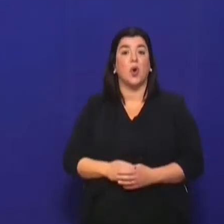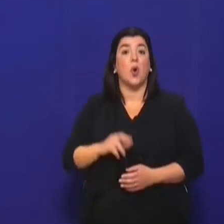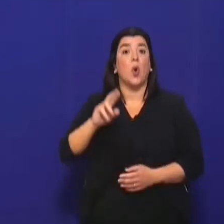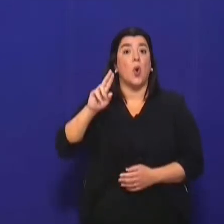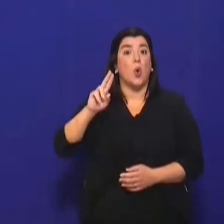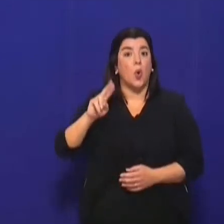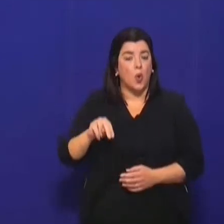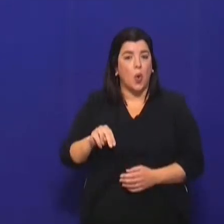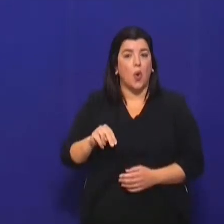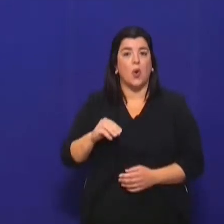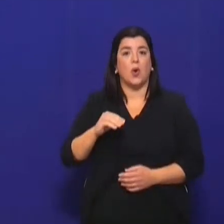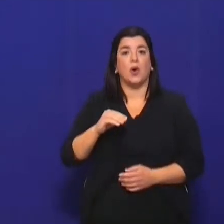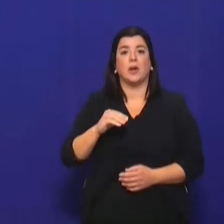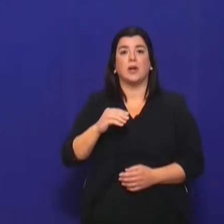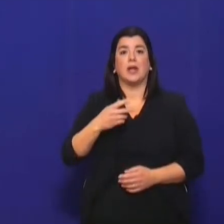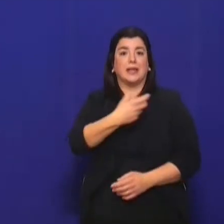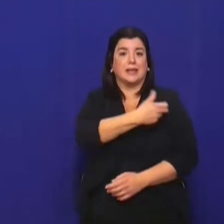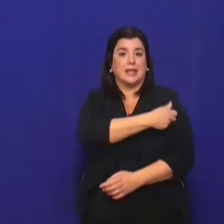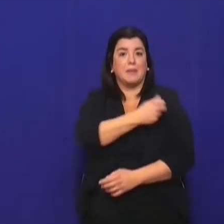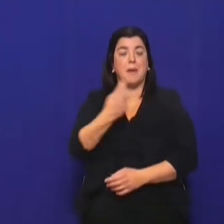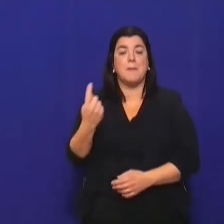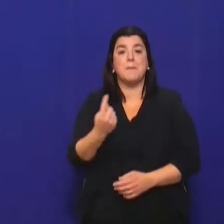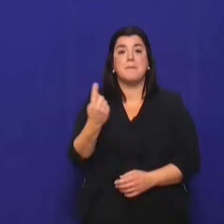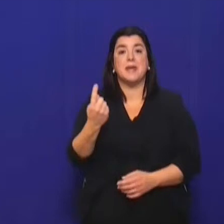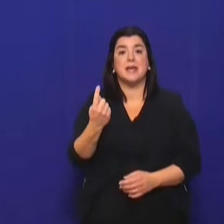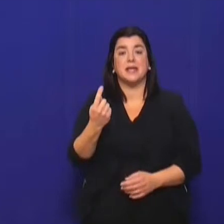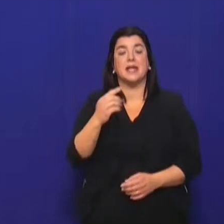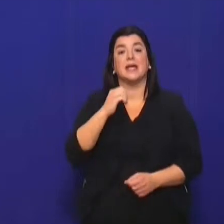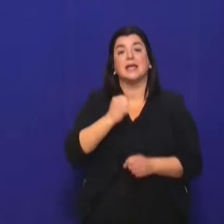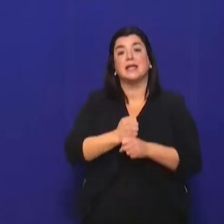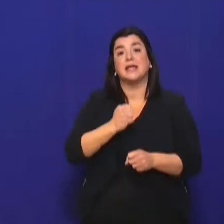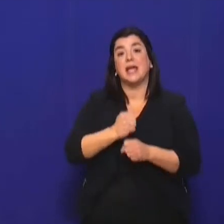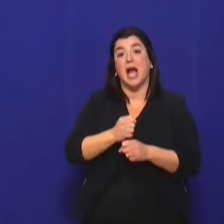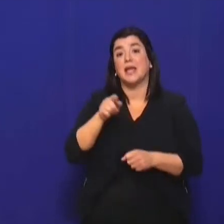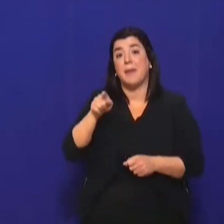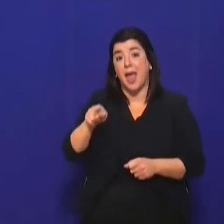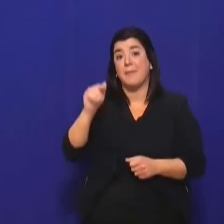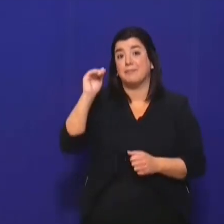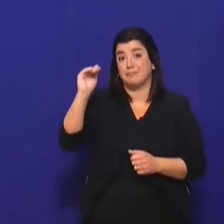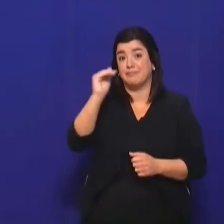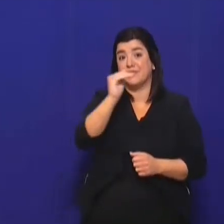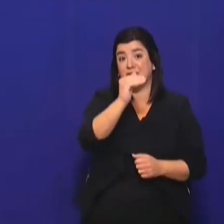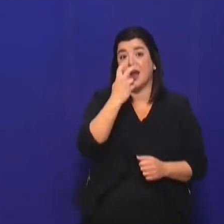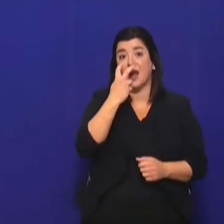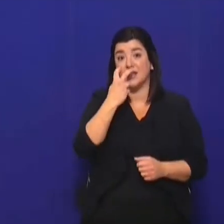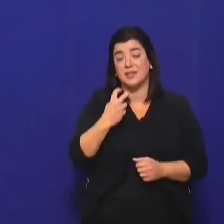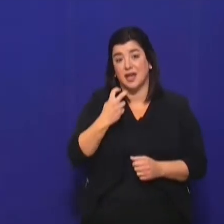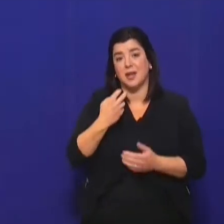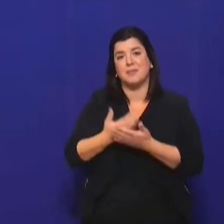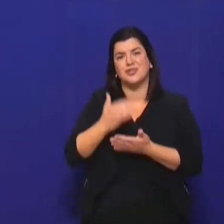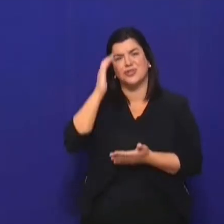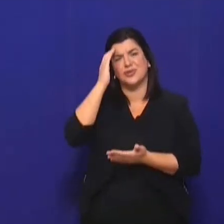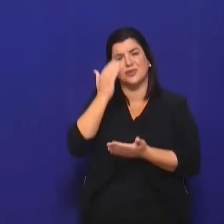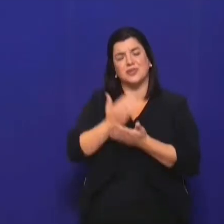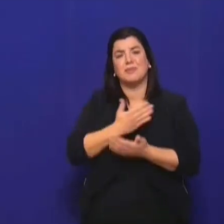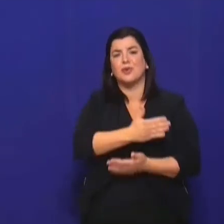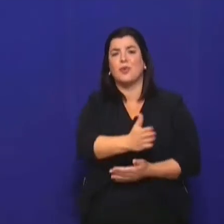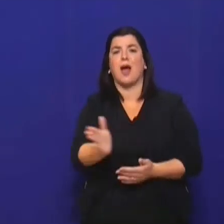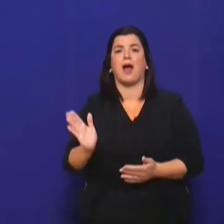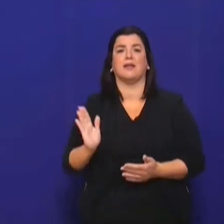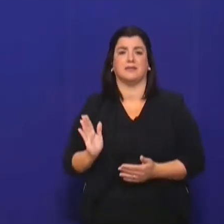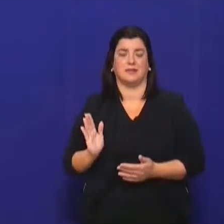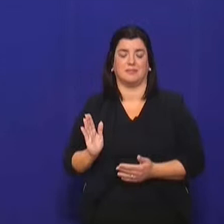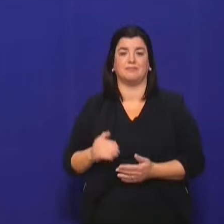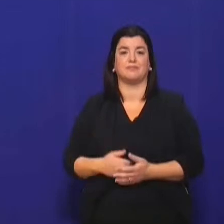wkoll għaddejjin bit-tilqim ta' dawk in-nies li jaħdmu f'dawn id-djar ukoll biex inkun nistgħu nipproteġuhom. Propju mill-bieraħ ukoll